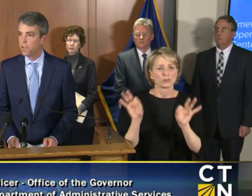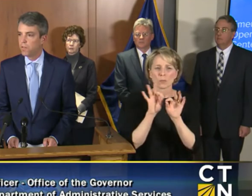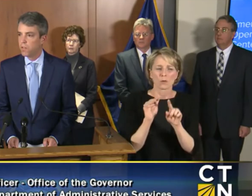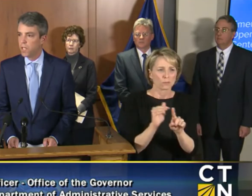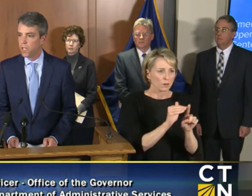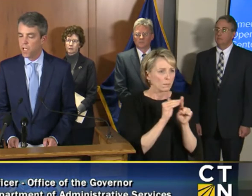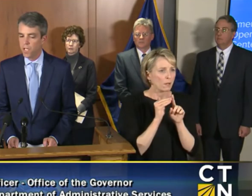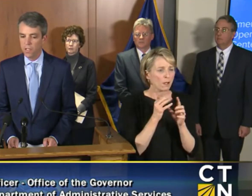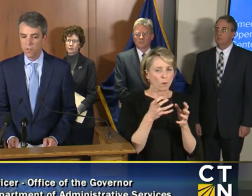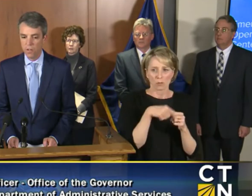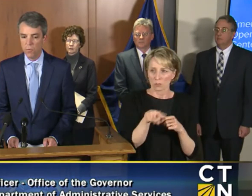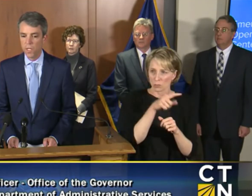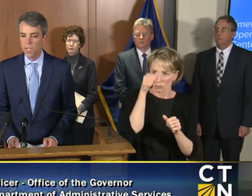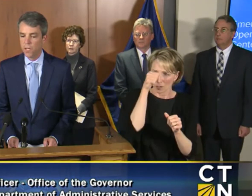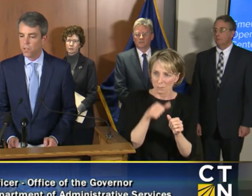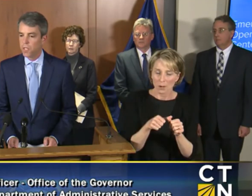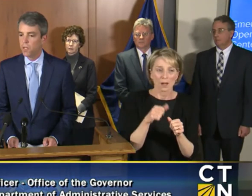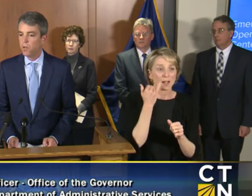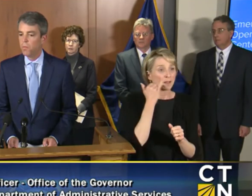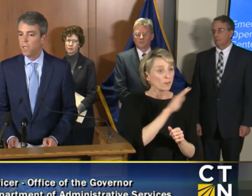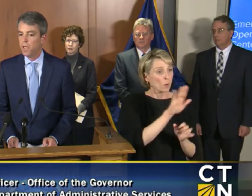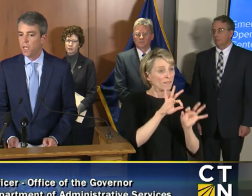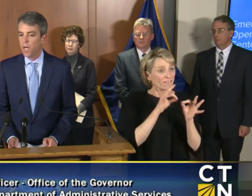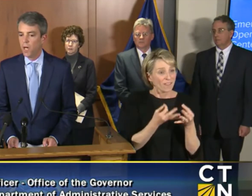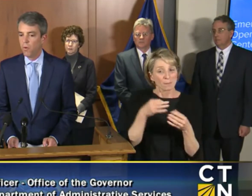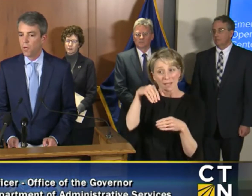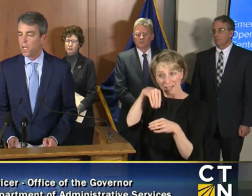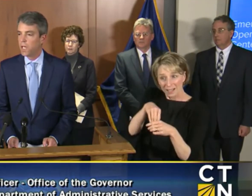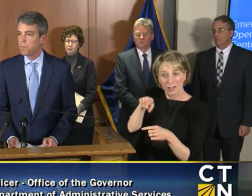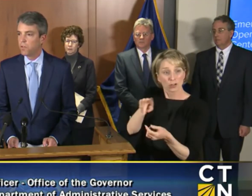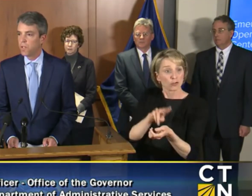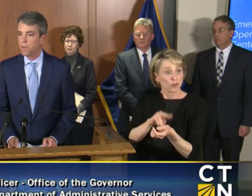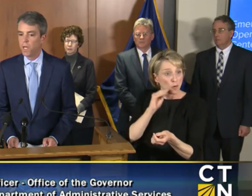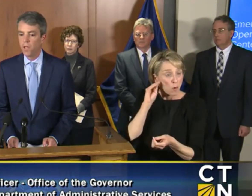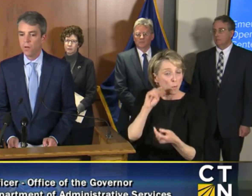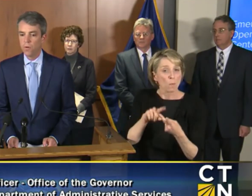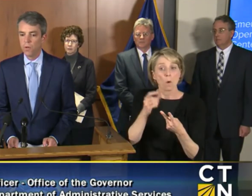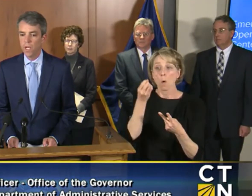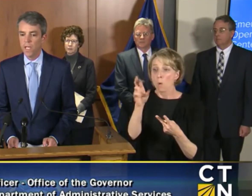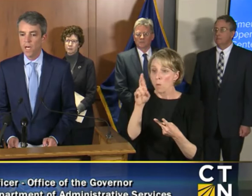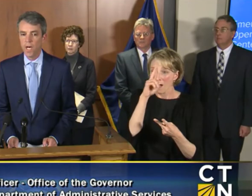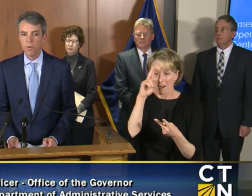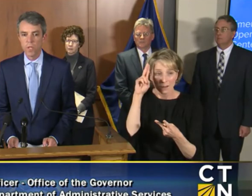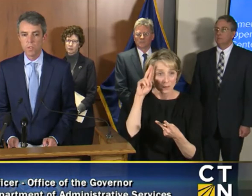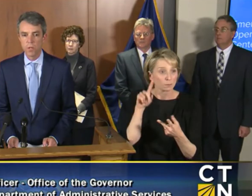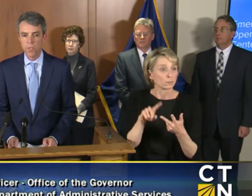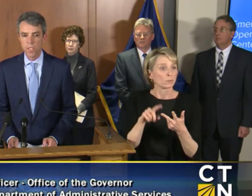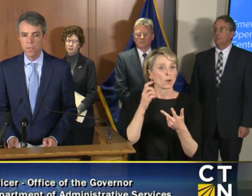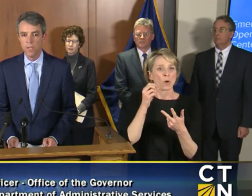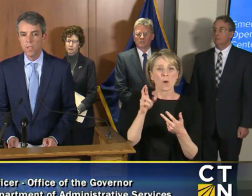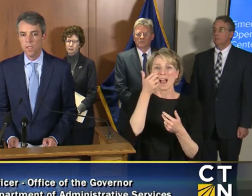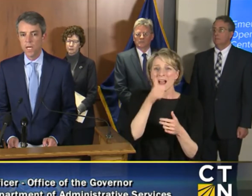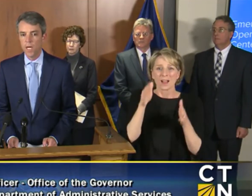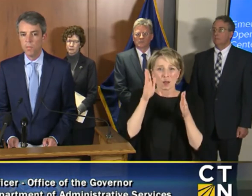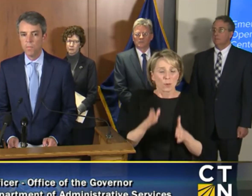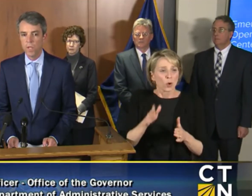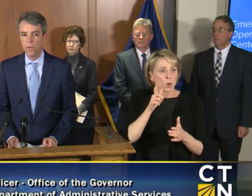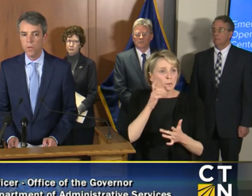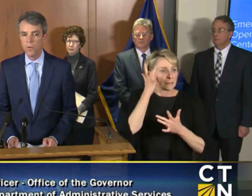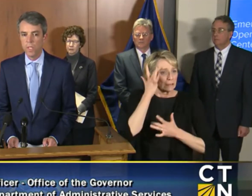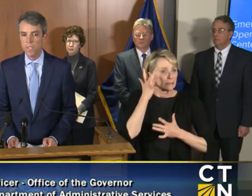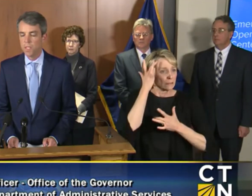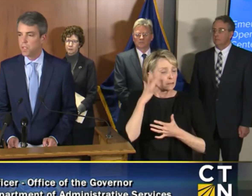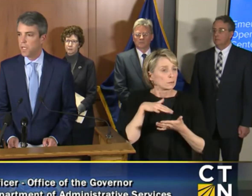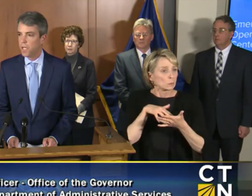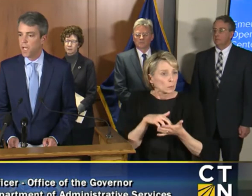have a loved one in a nursing home, or in a hospital for that matter, or any high-risk person